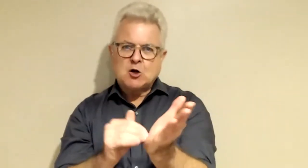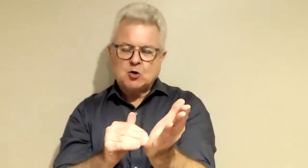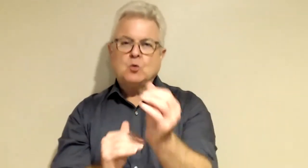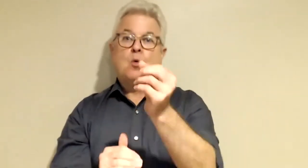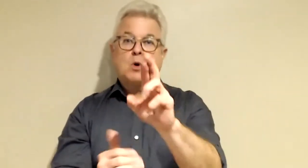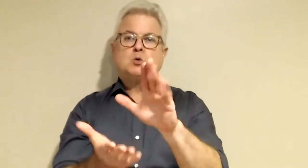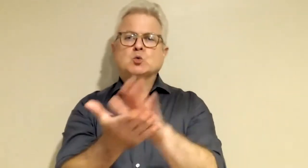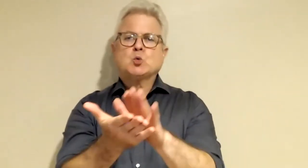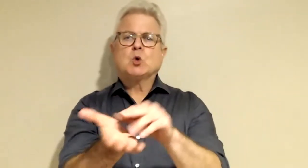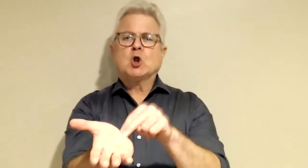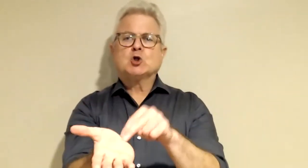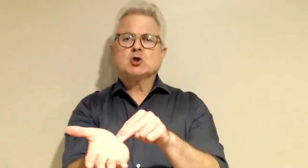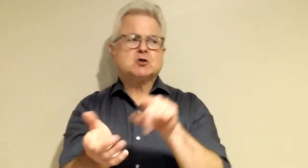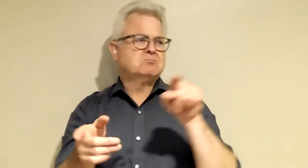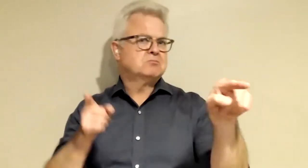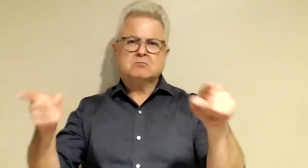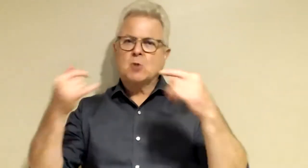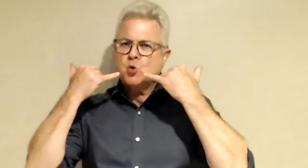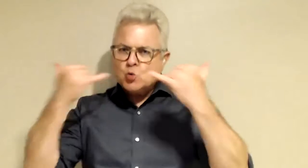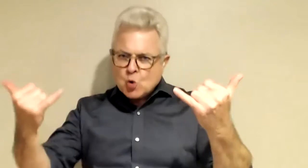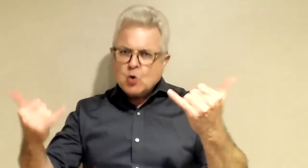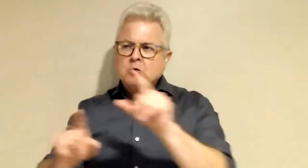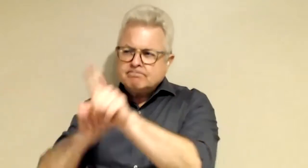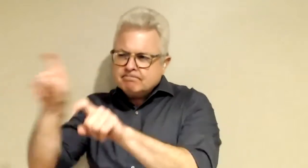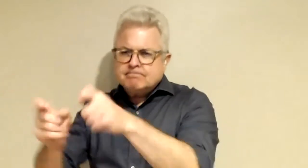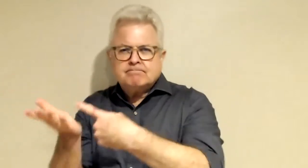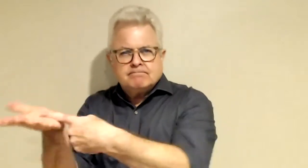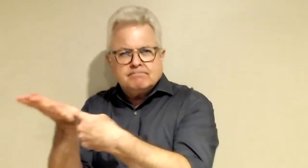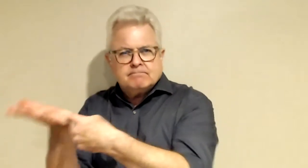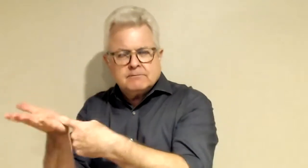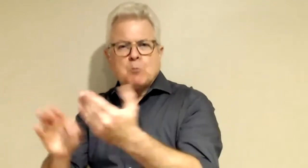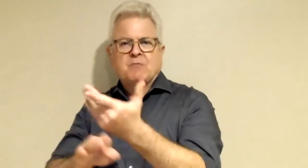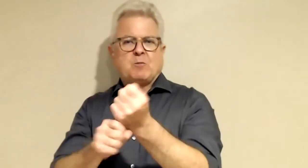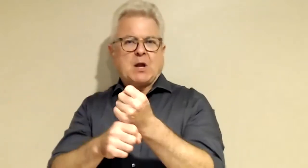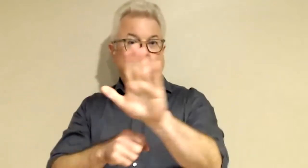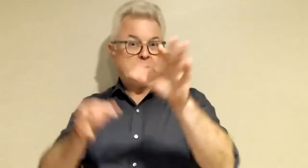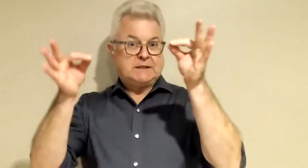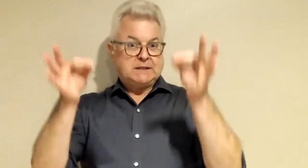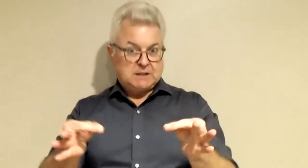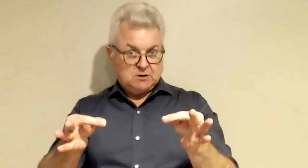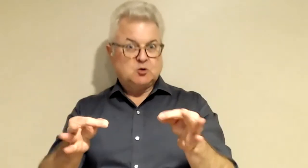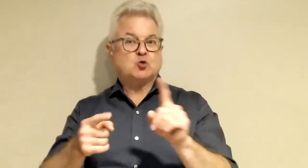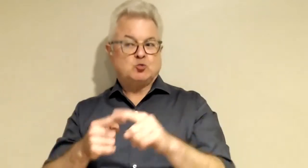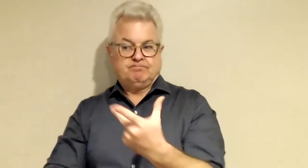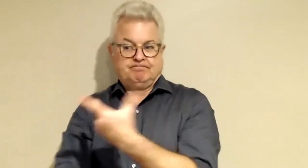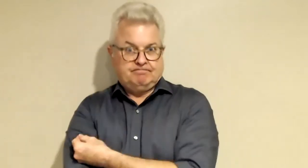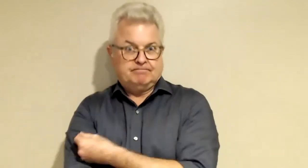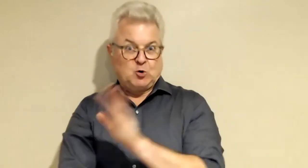I encourage you to contact your school physician or the school nurses where your children go to school at before you make your final